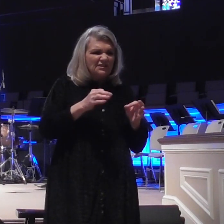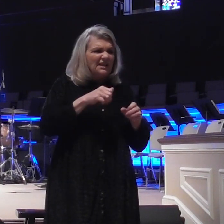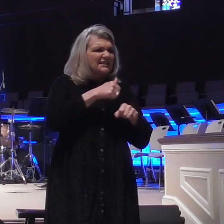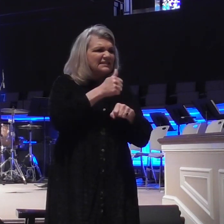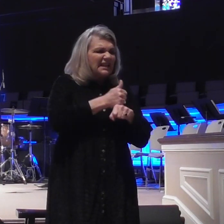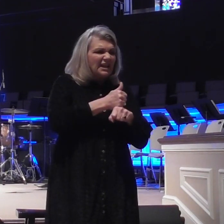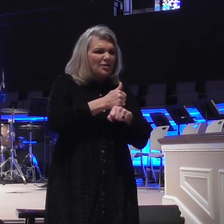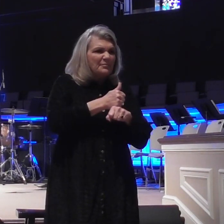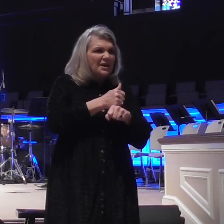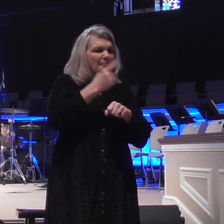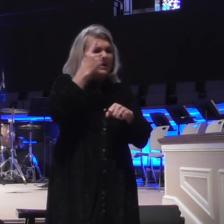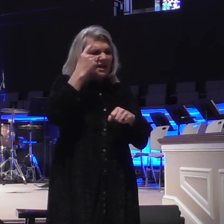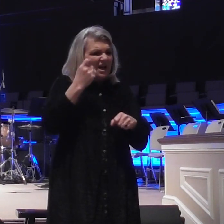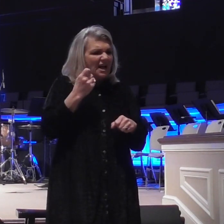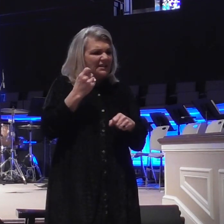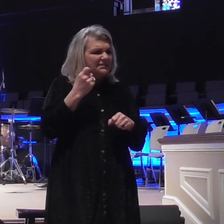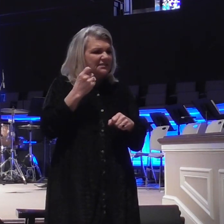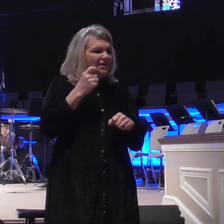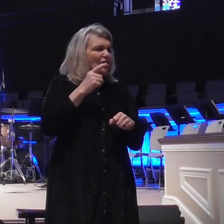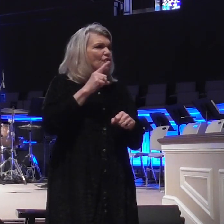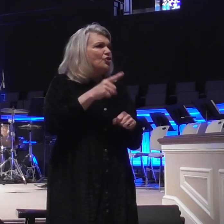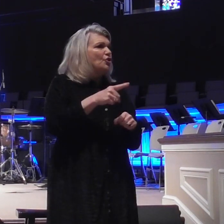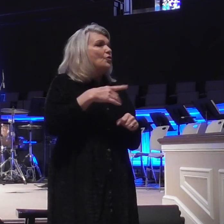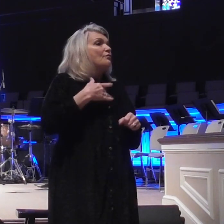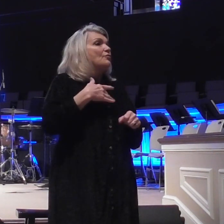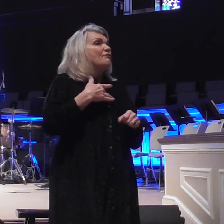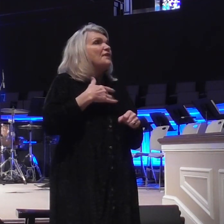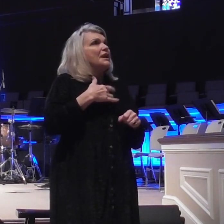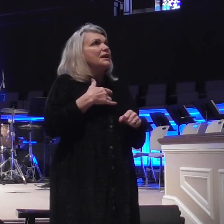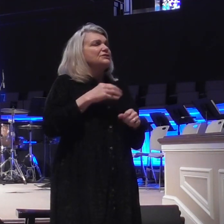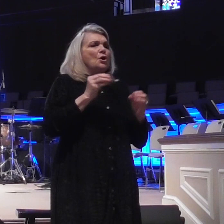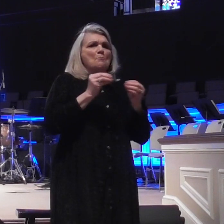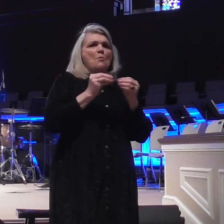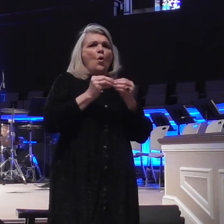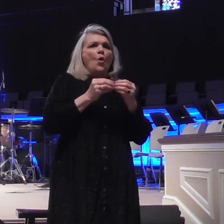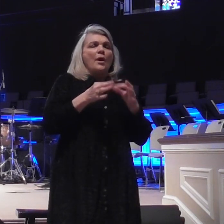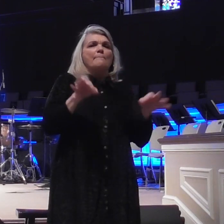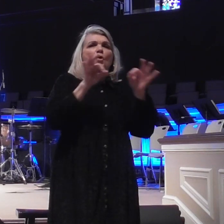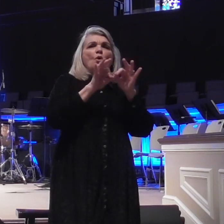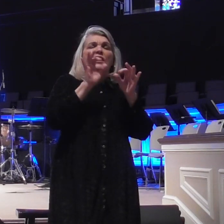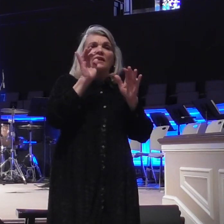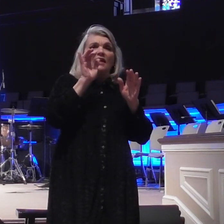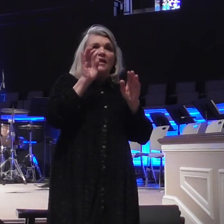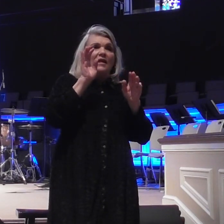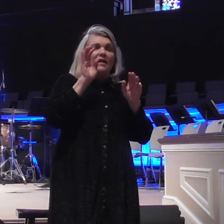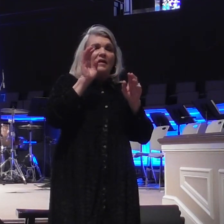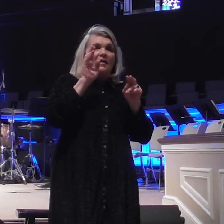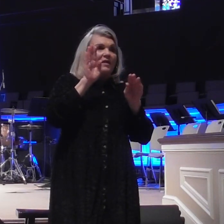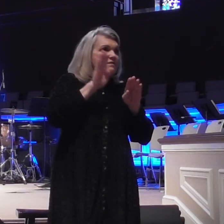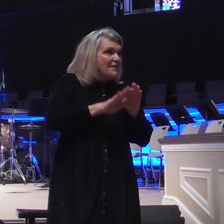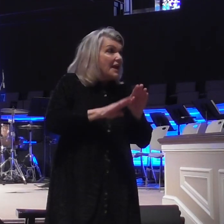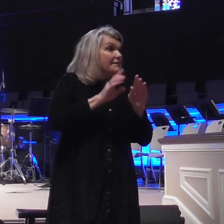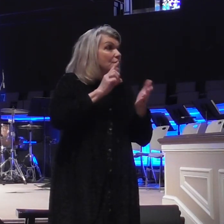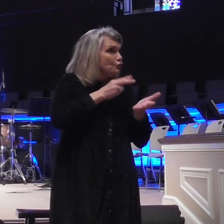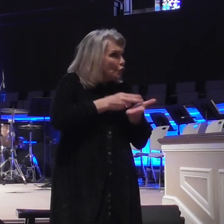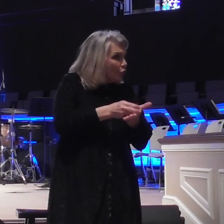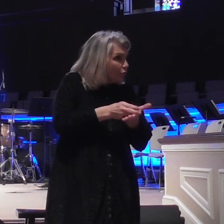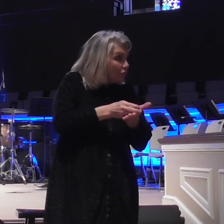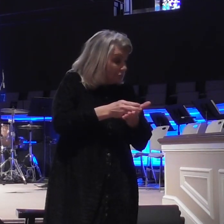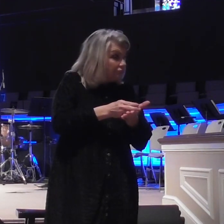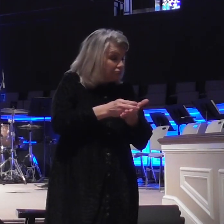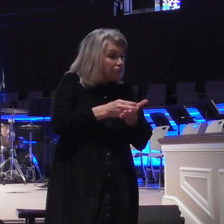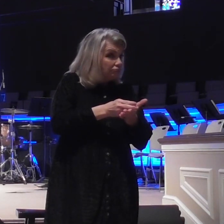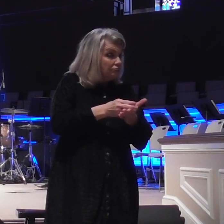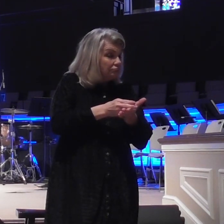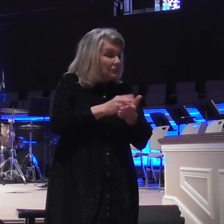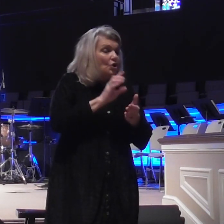week, right? And see what happens, all right? At very least, it sounds smart, right? But what would it mean for you to be